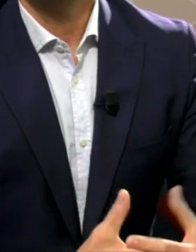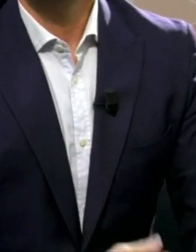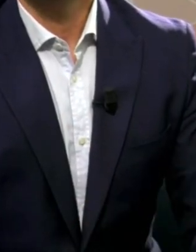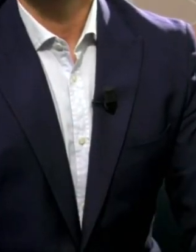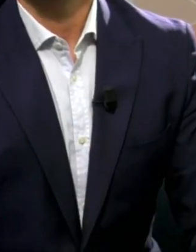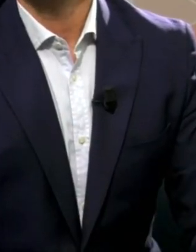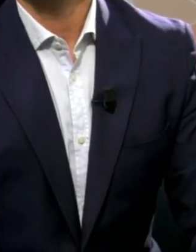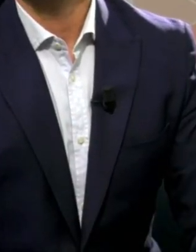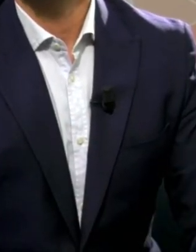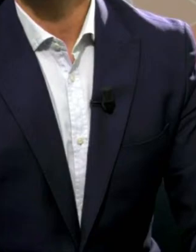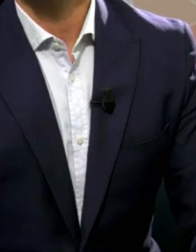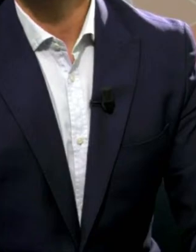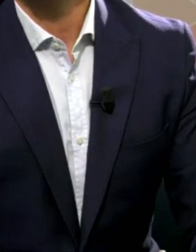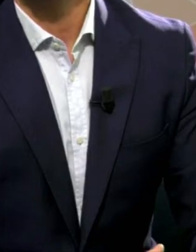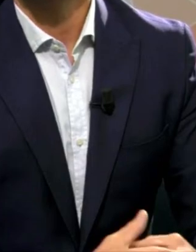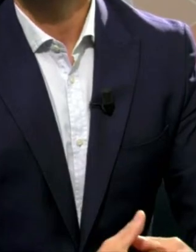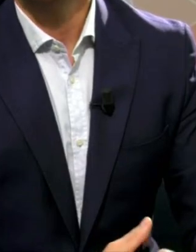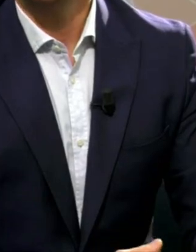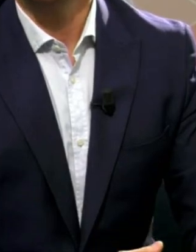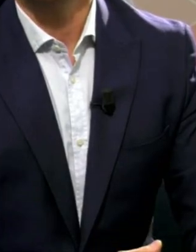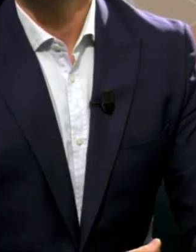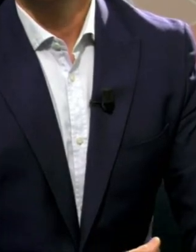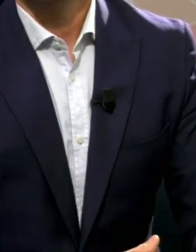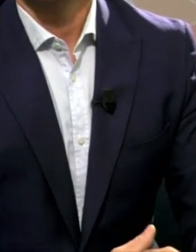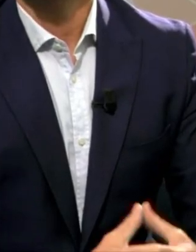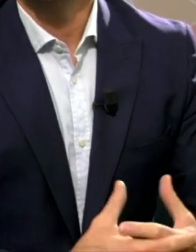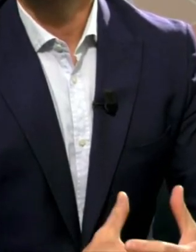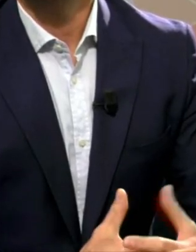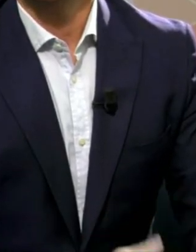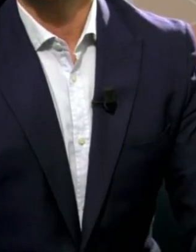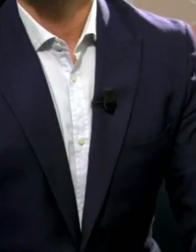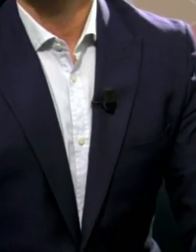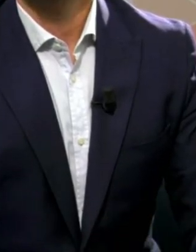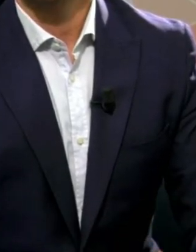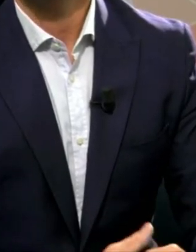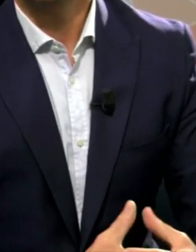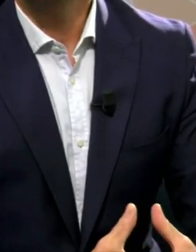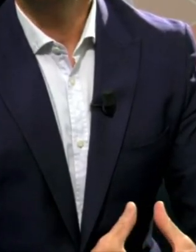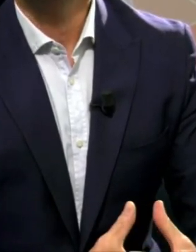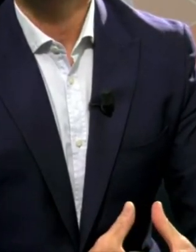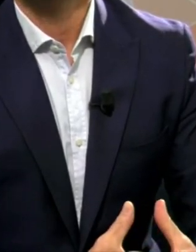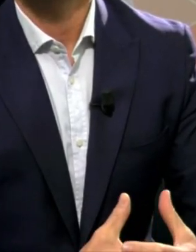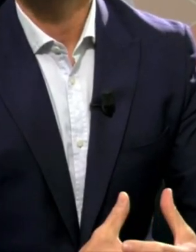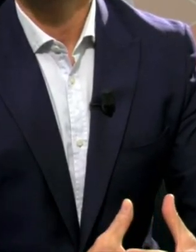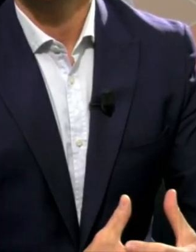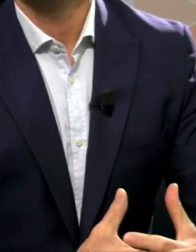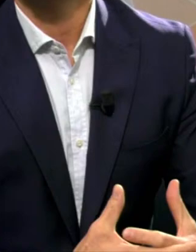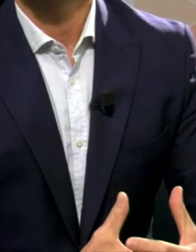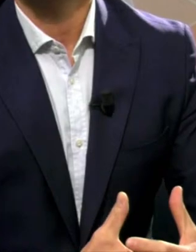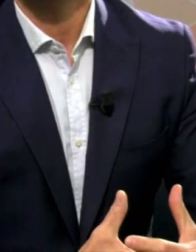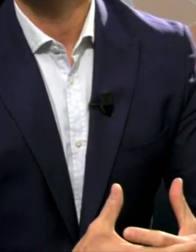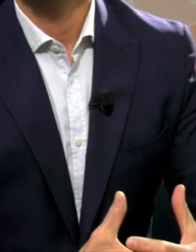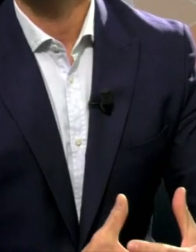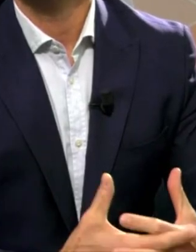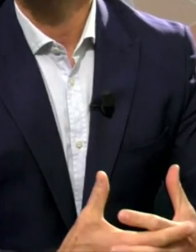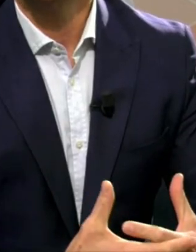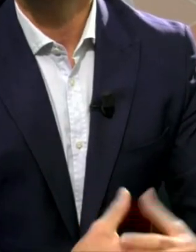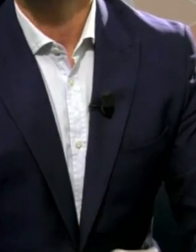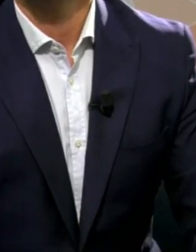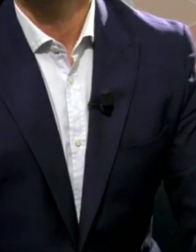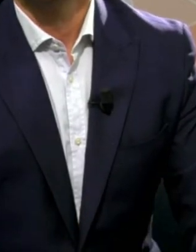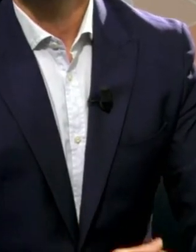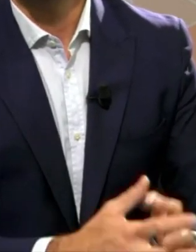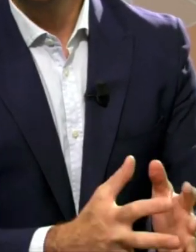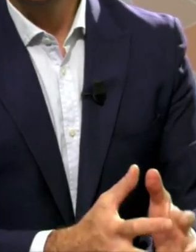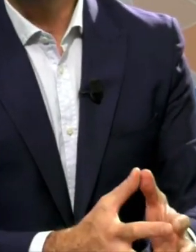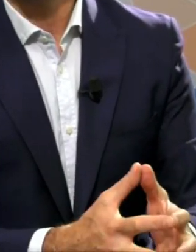For all of these, AWS is ready to accompany you on the journey. We are thankful to the Minister of Economy and